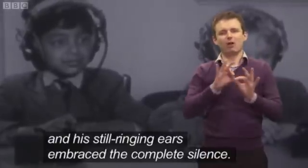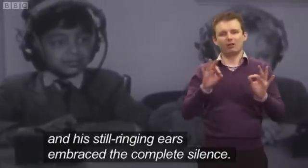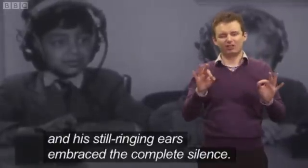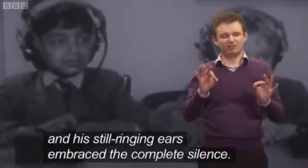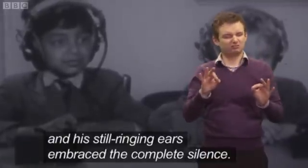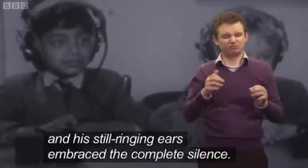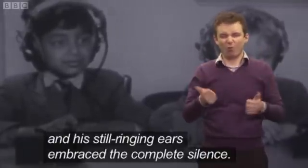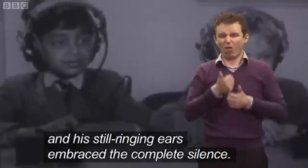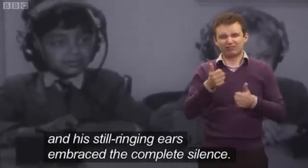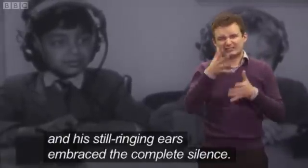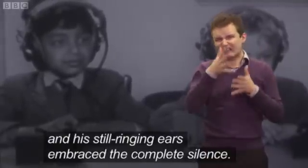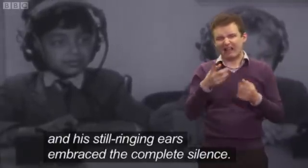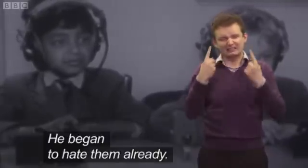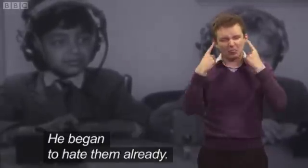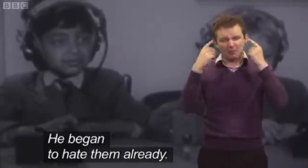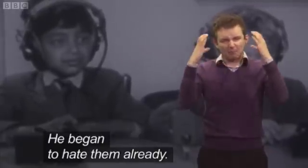the complete silence. He began to hate them already.